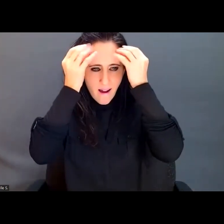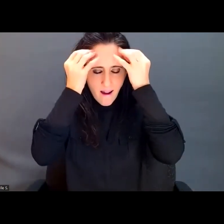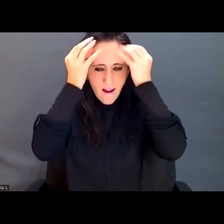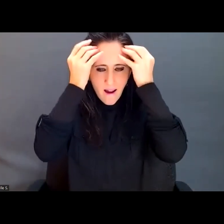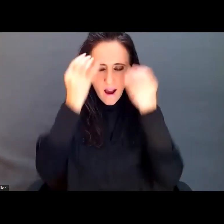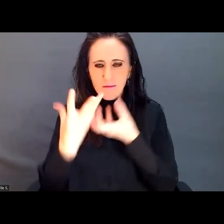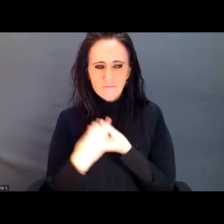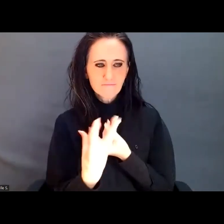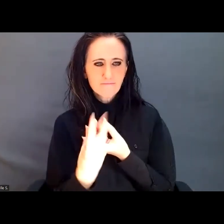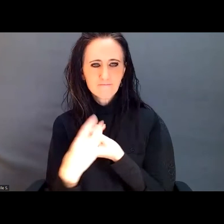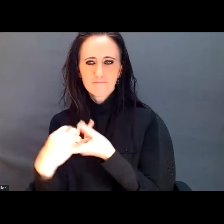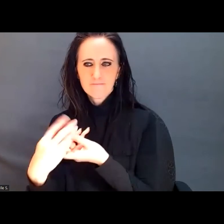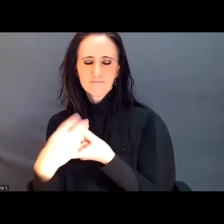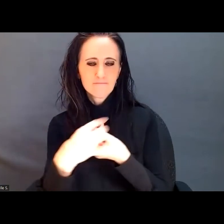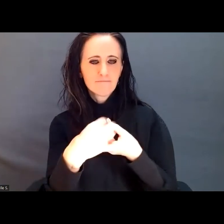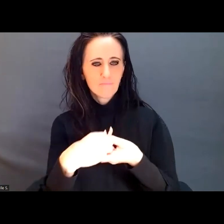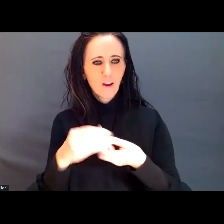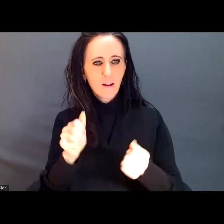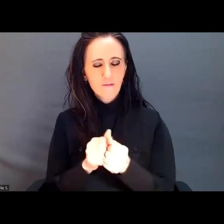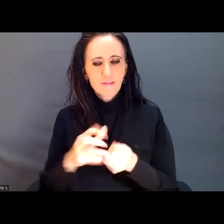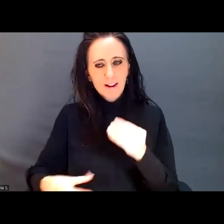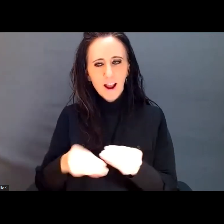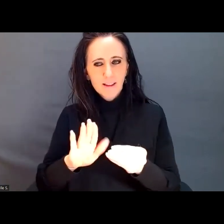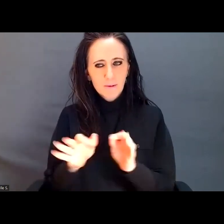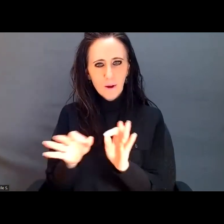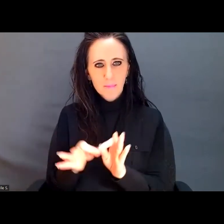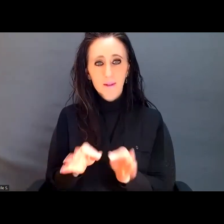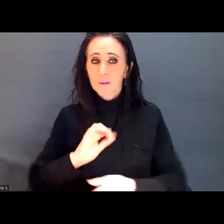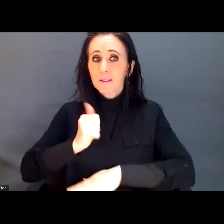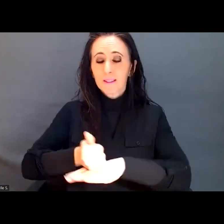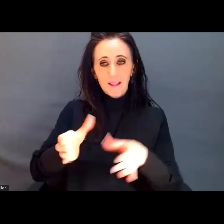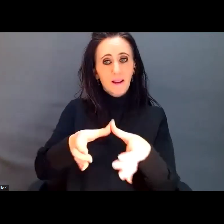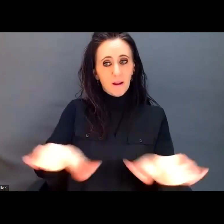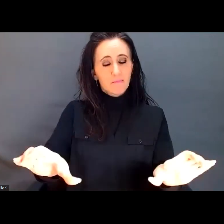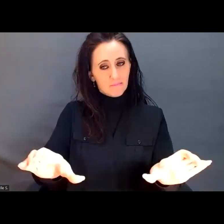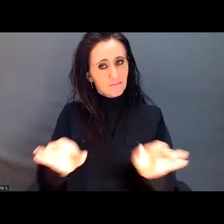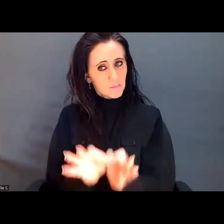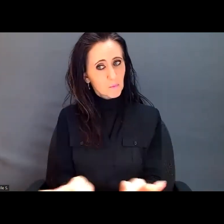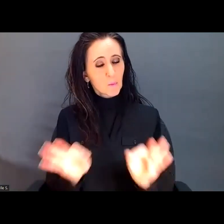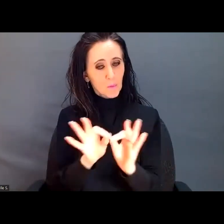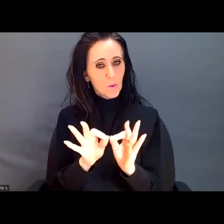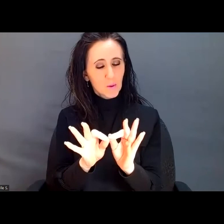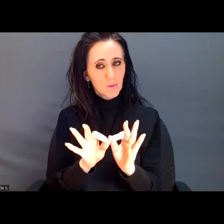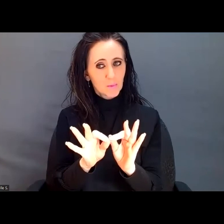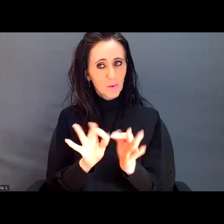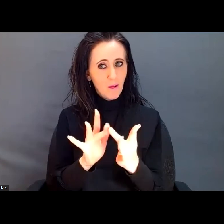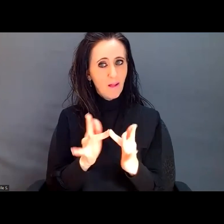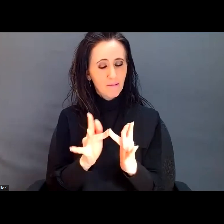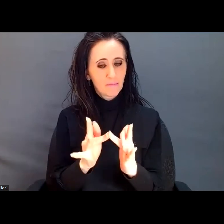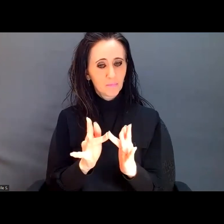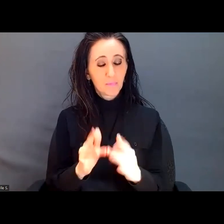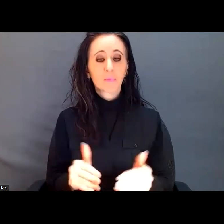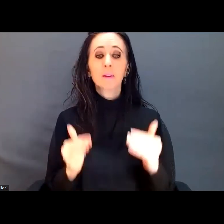accomplish here. Right? Got it. Yeah. So breakout rooms online early and often. We talked about